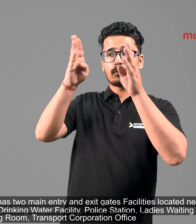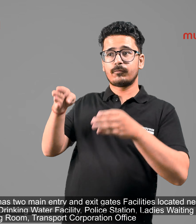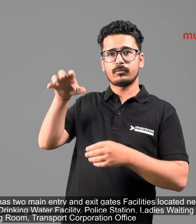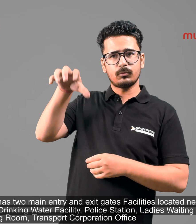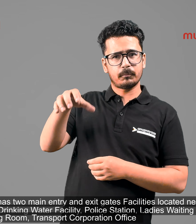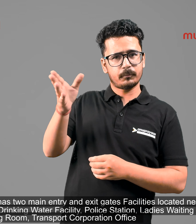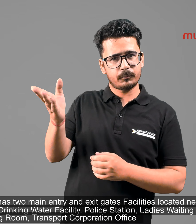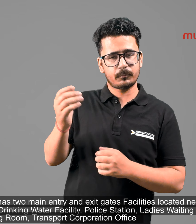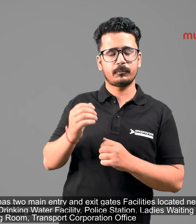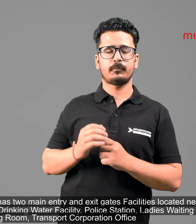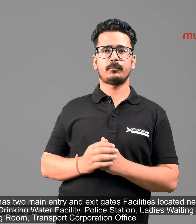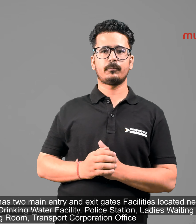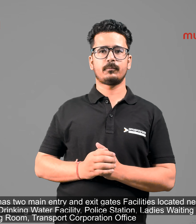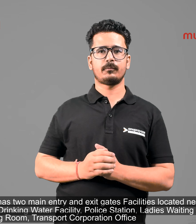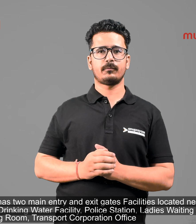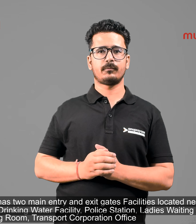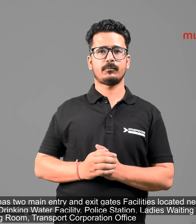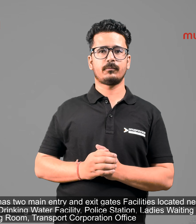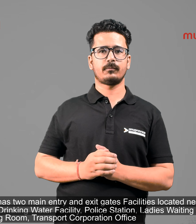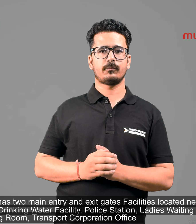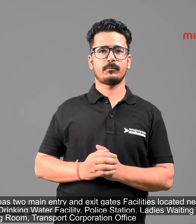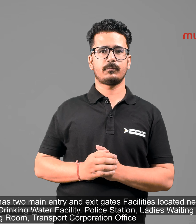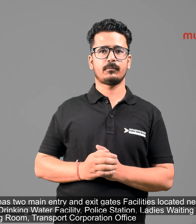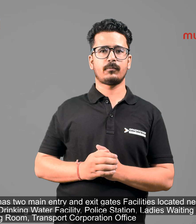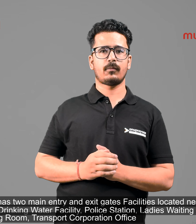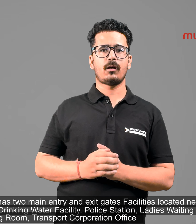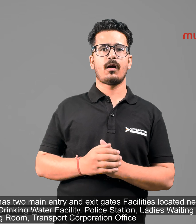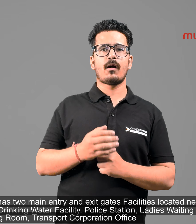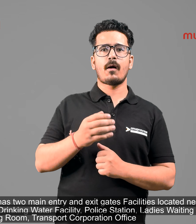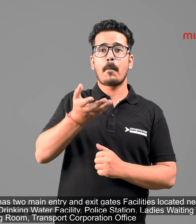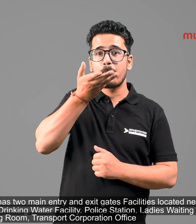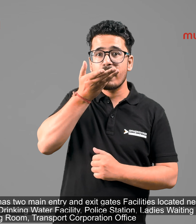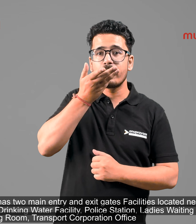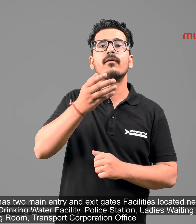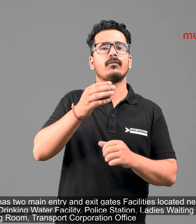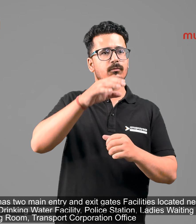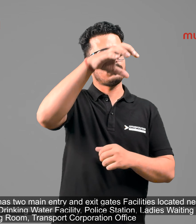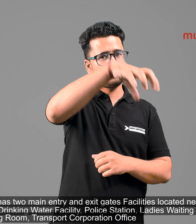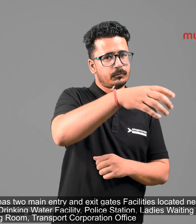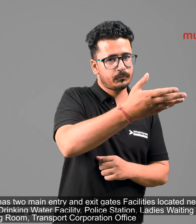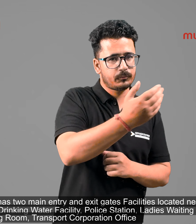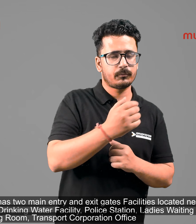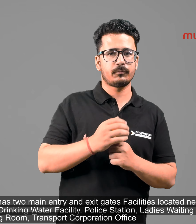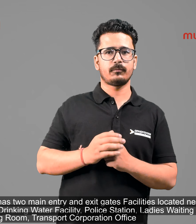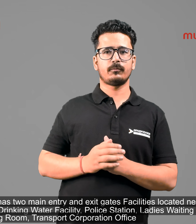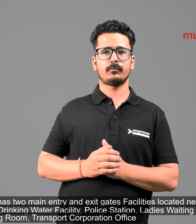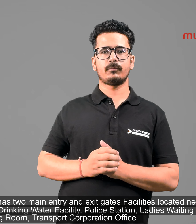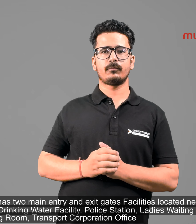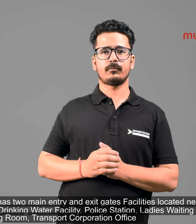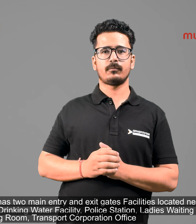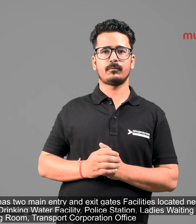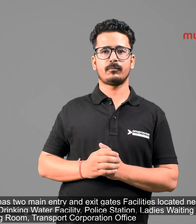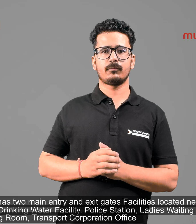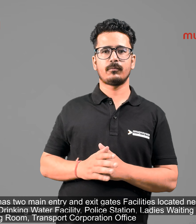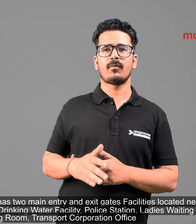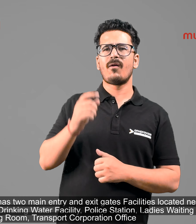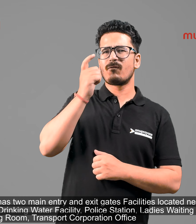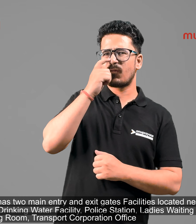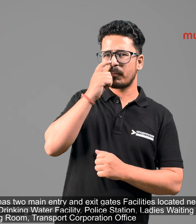shop, drinking water facility, police station, ladies waiting room,